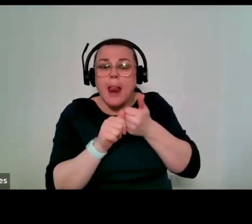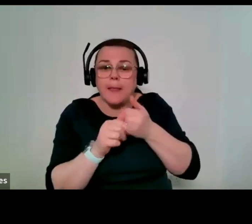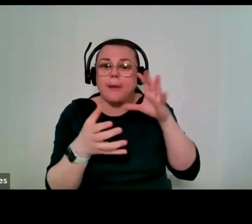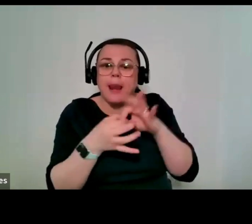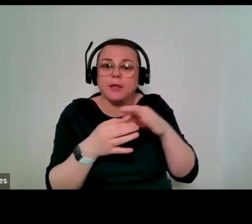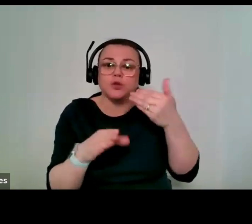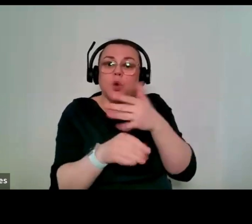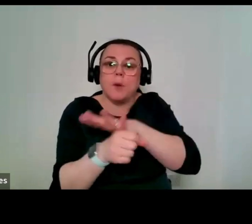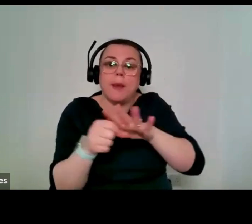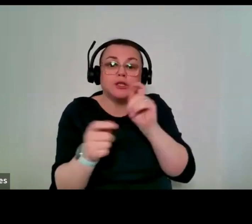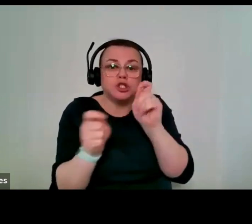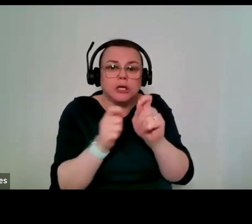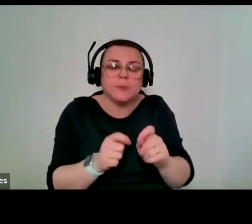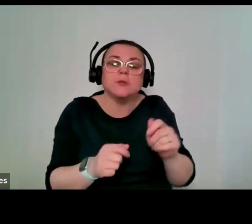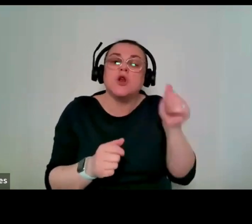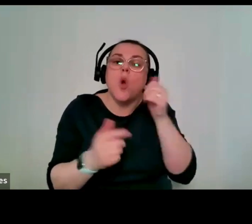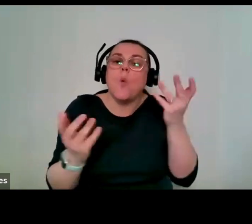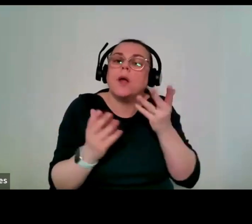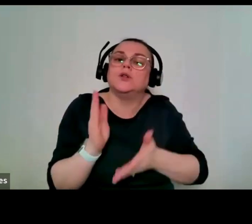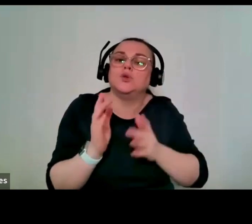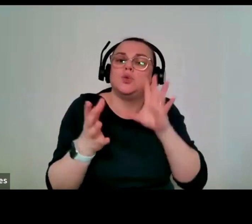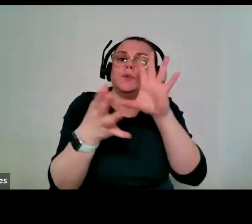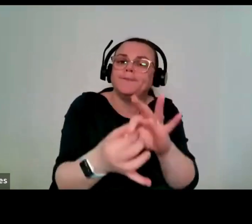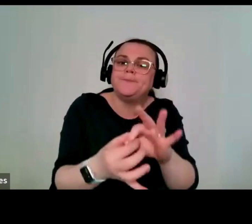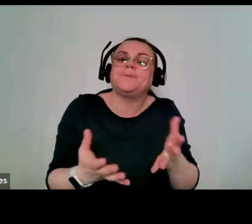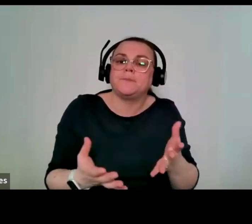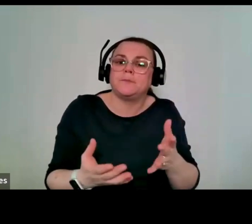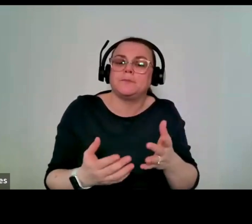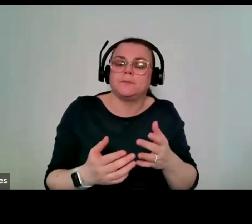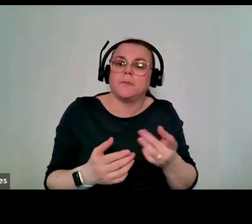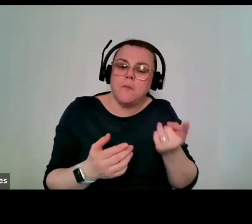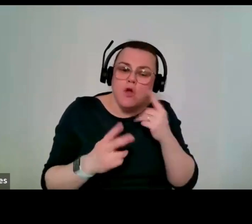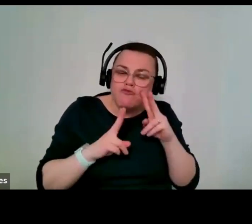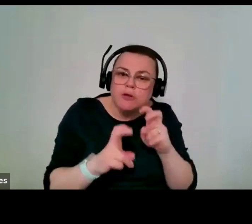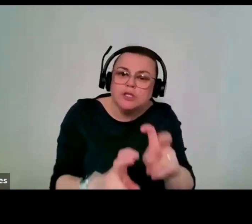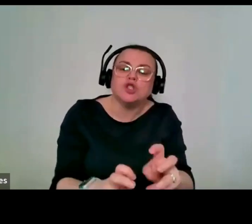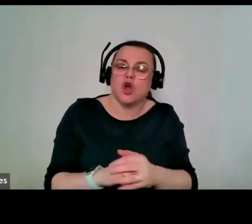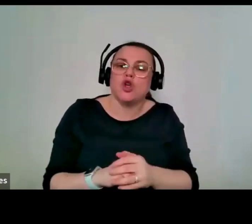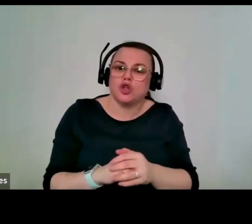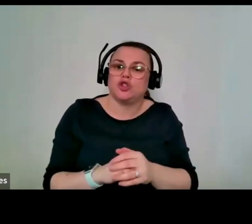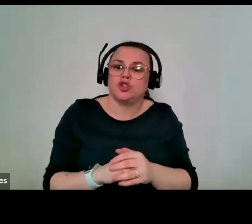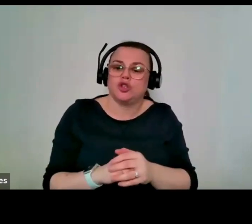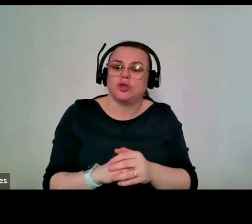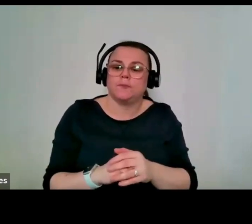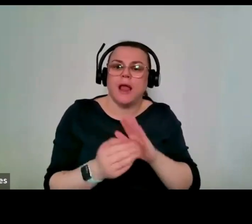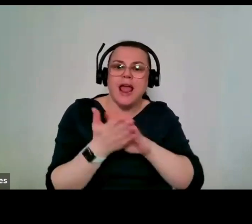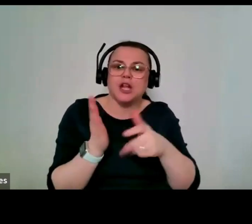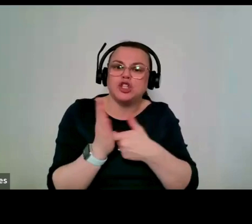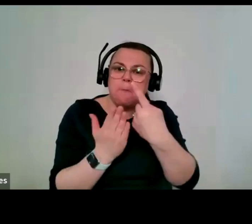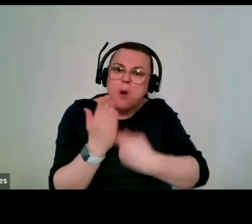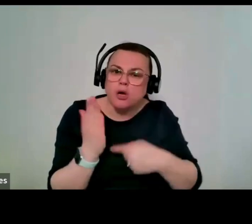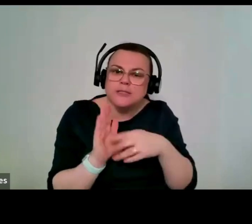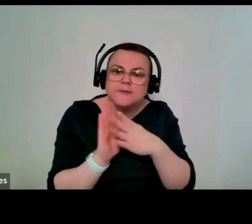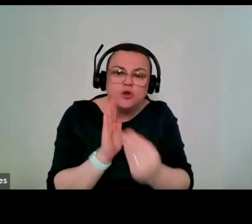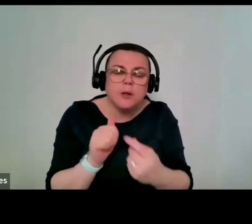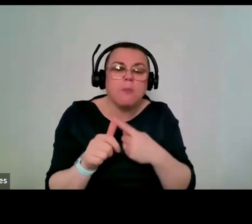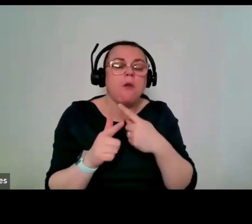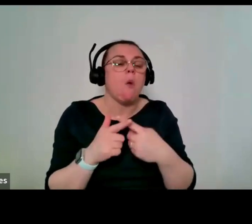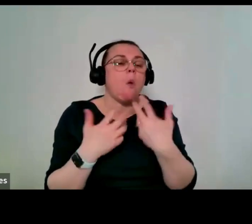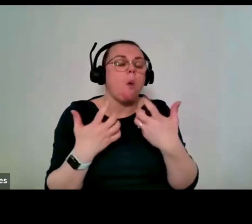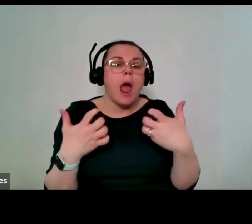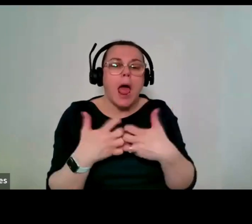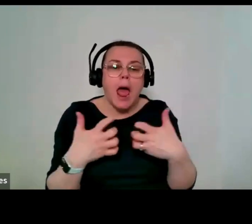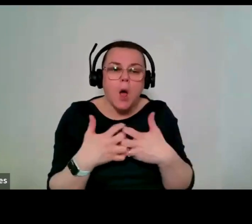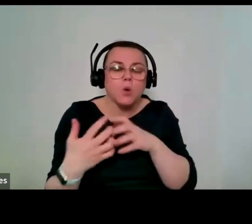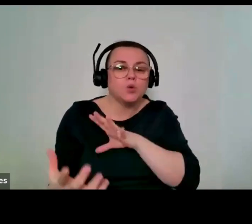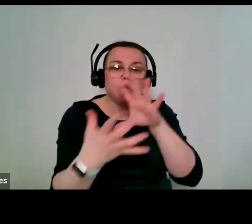workplace adjustment. Do your homework. Know how to get HR policies, for example, or how to get in touch